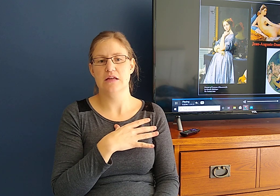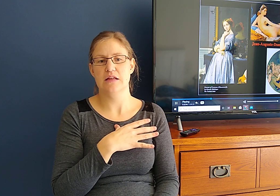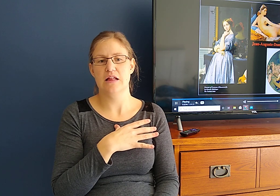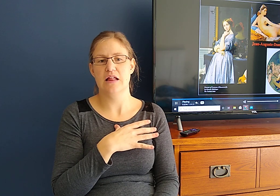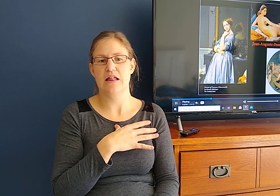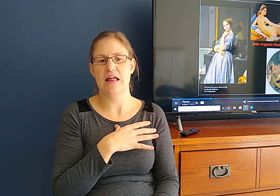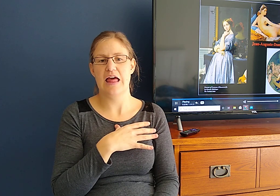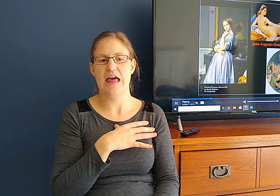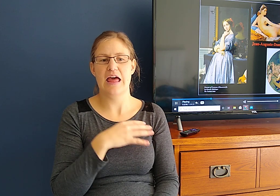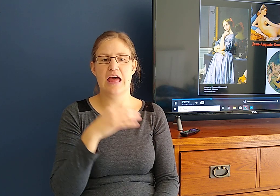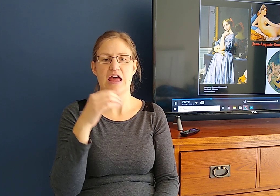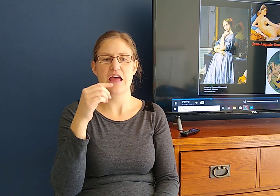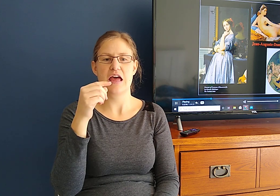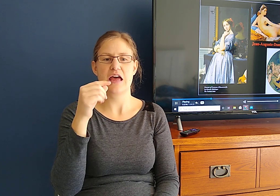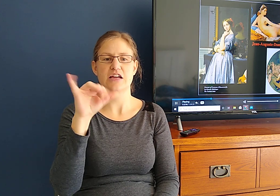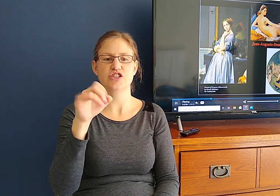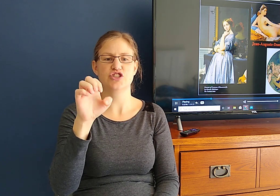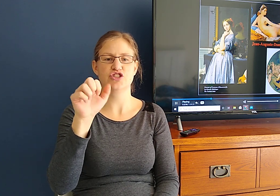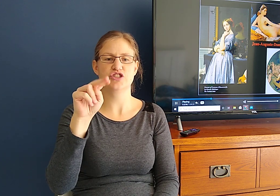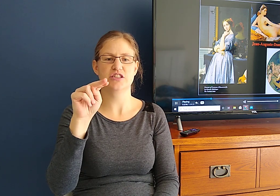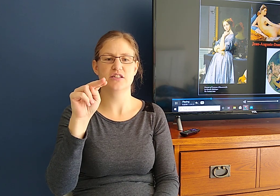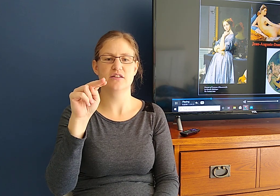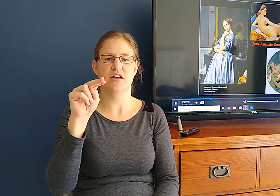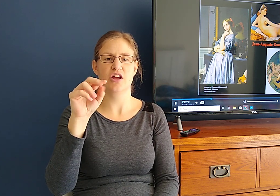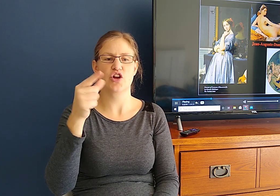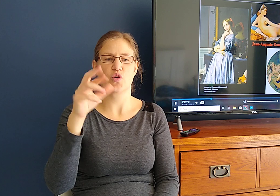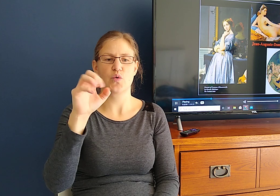most famous of all the paintings.